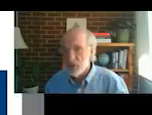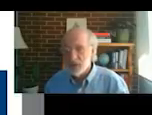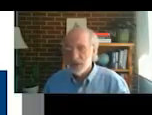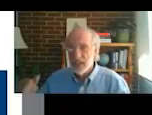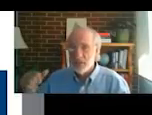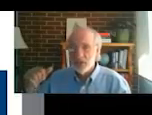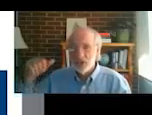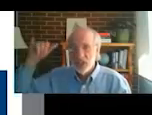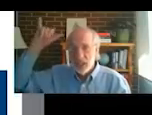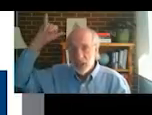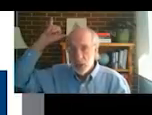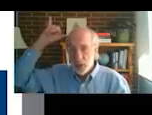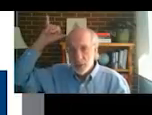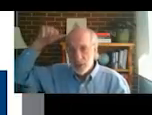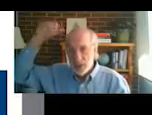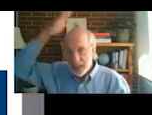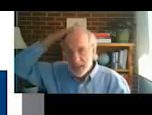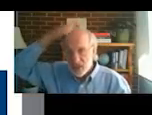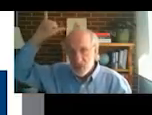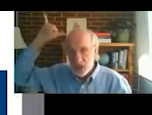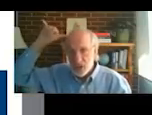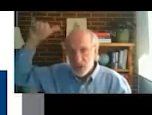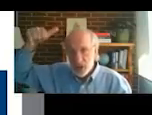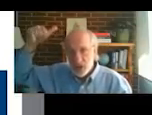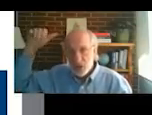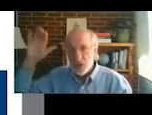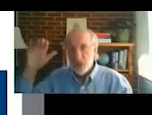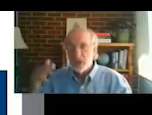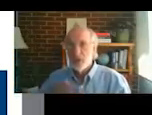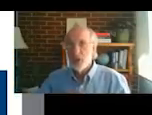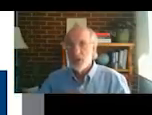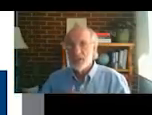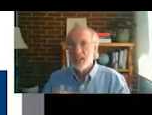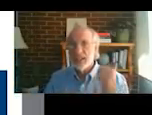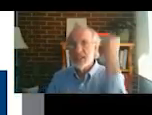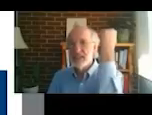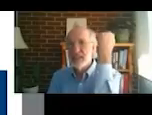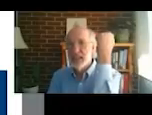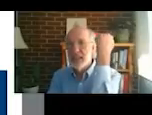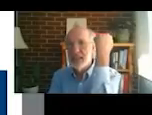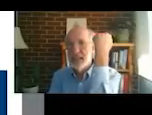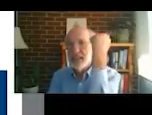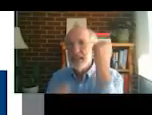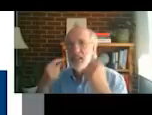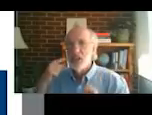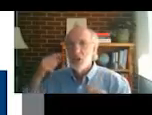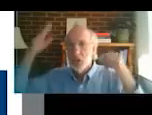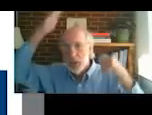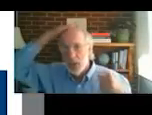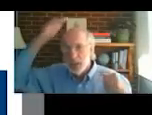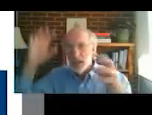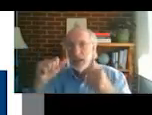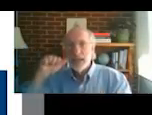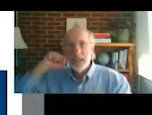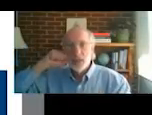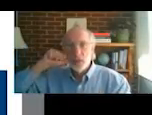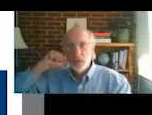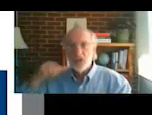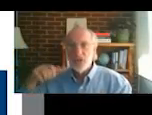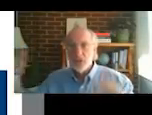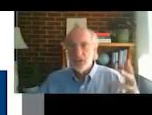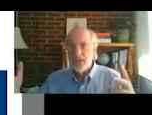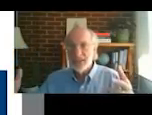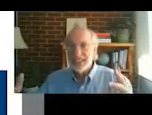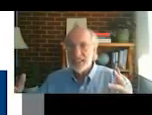who are acquiring languages. You don't want them doing this, where they're sort of going through all the signs they know in